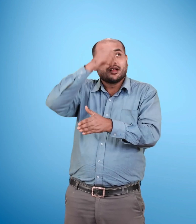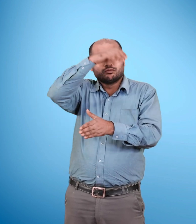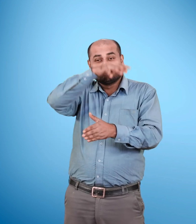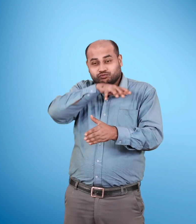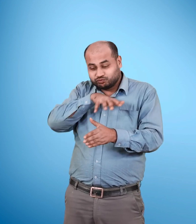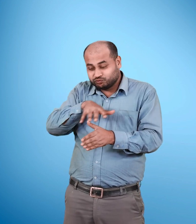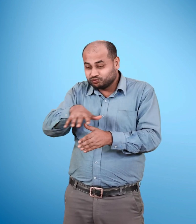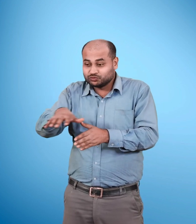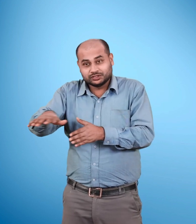ponds.